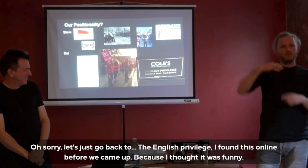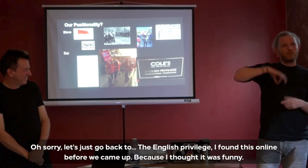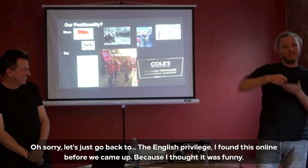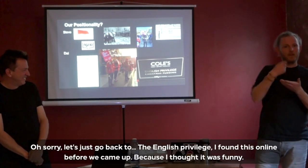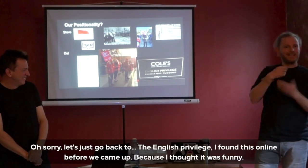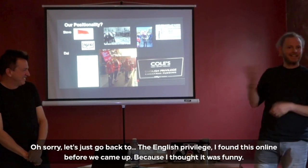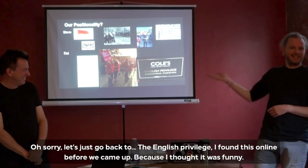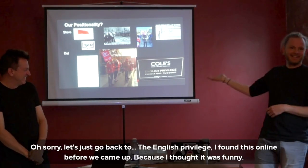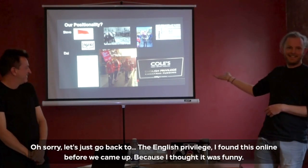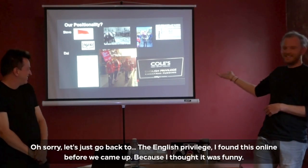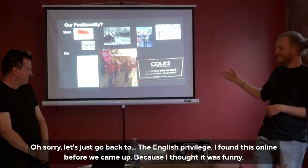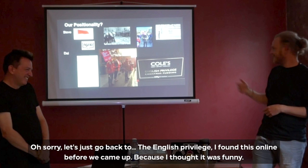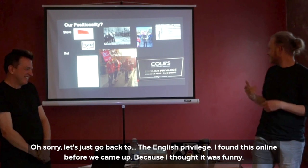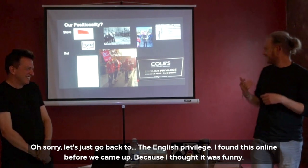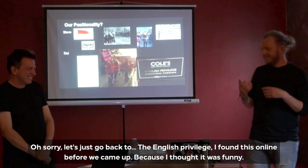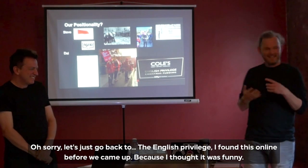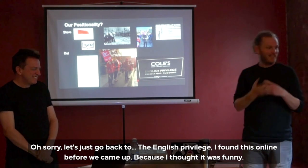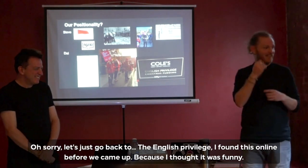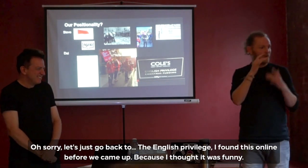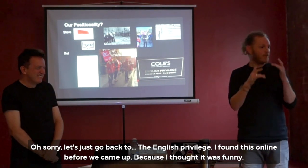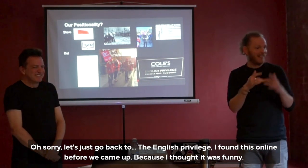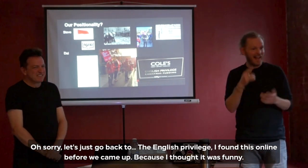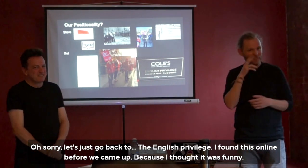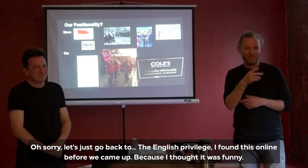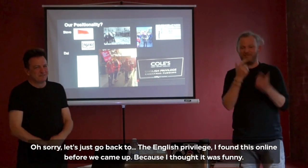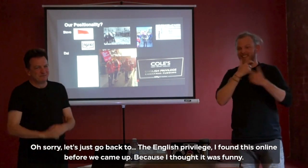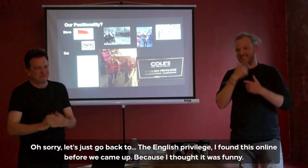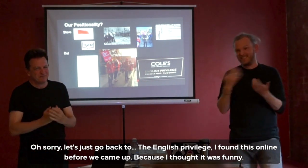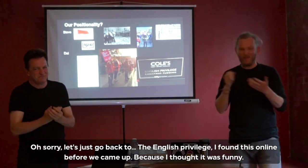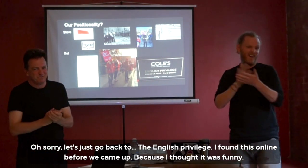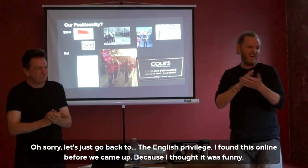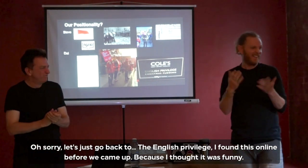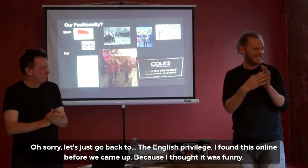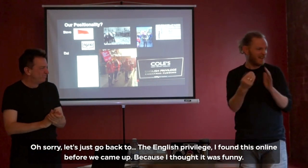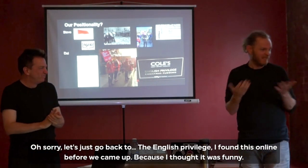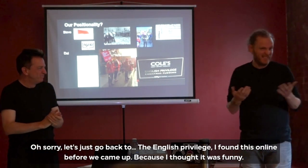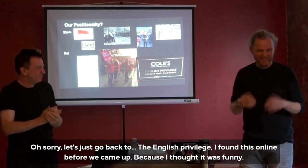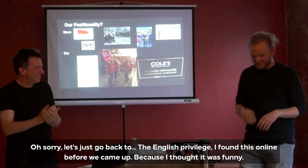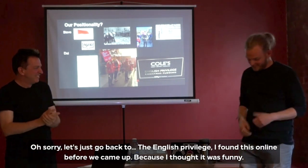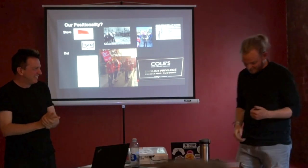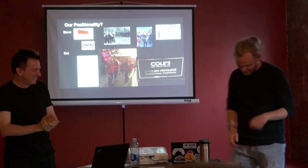Oh, sorry, that's just a photo that's got the word English privilege that I found online. That's what came up, so I just thought it was funny.